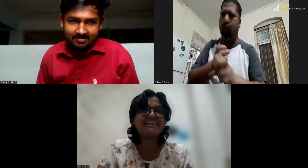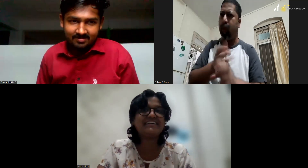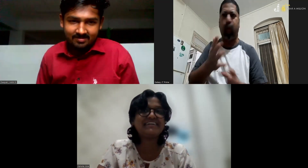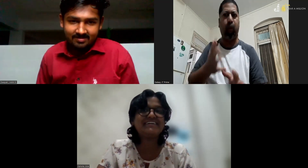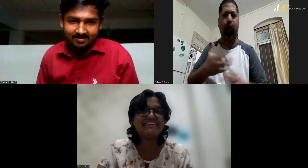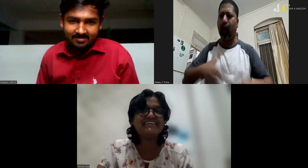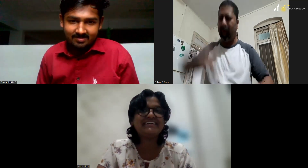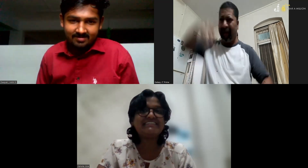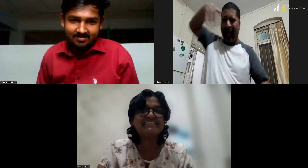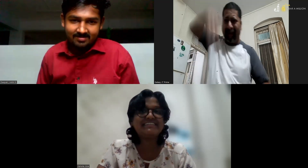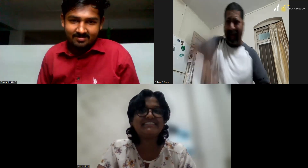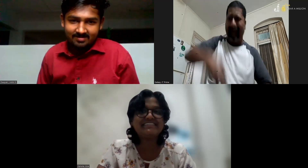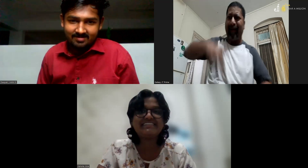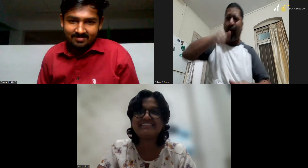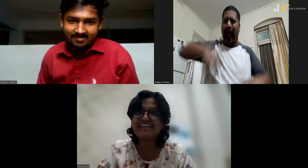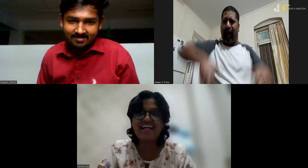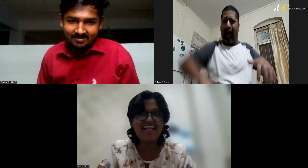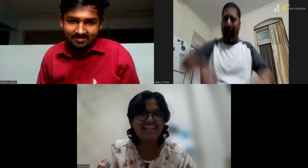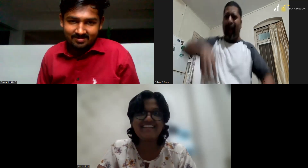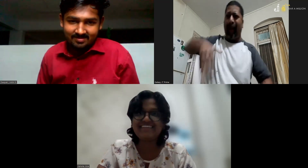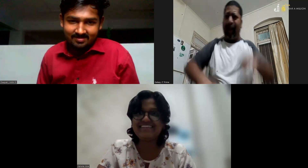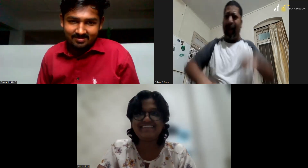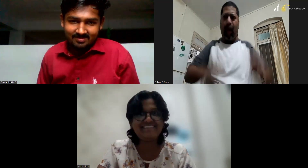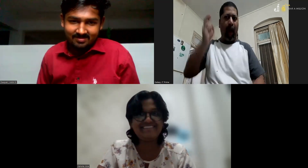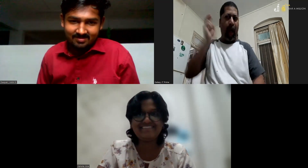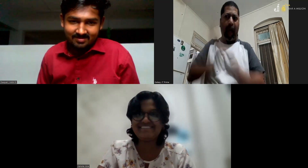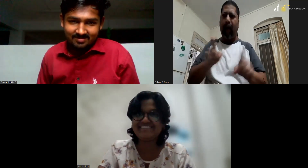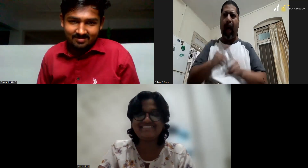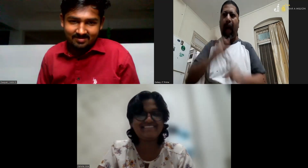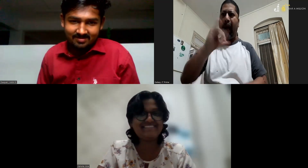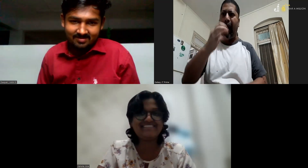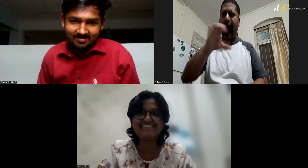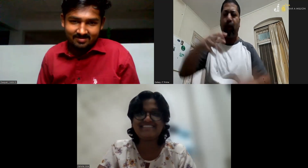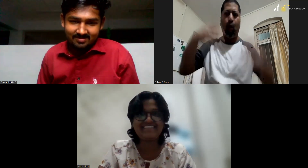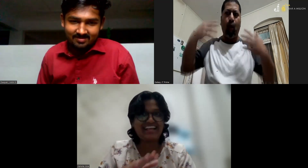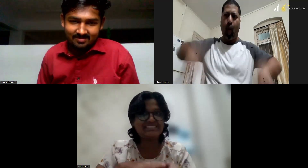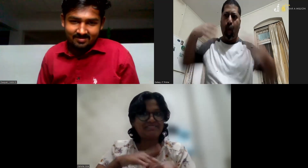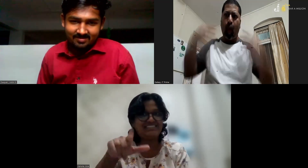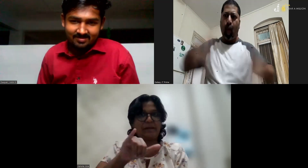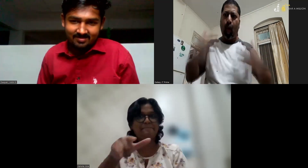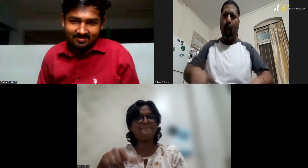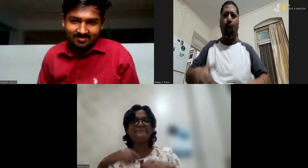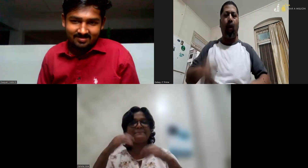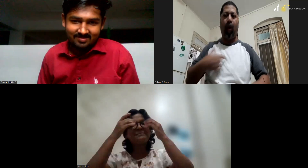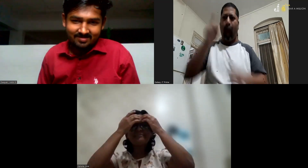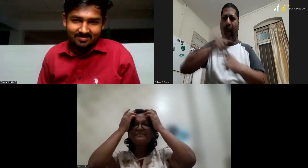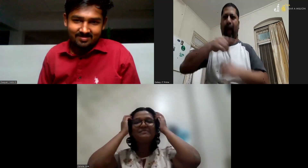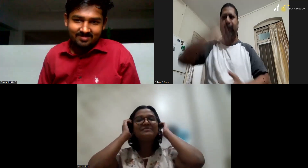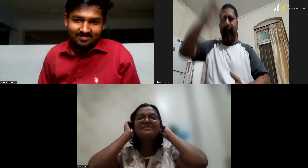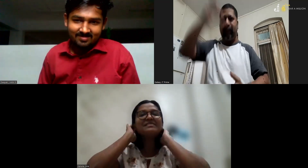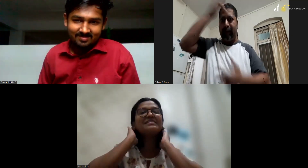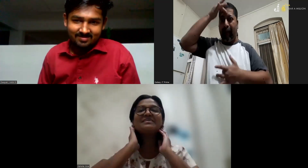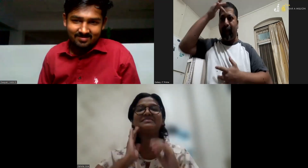and it just really hard that you can't even get some water at the time when you needed it, and the legs are